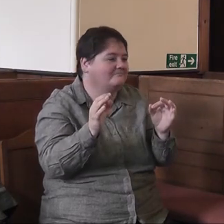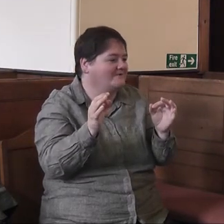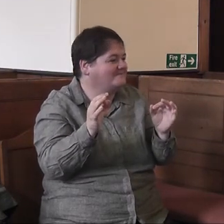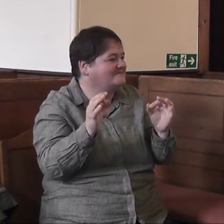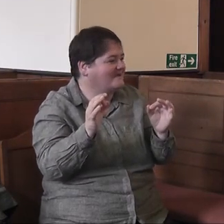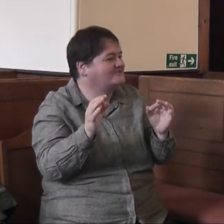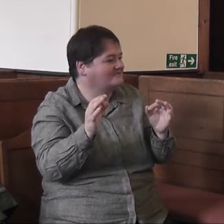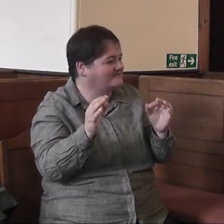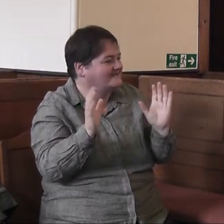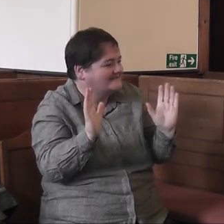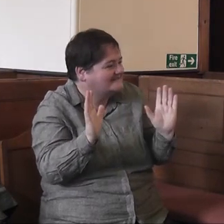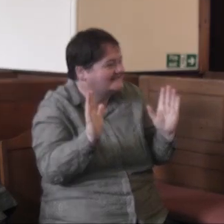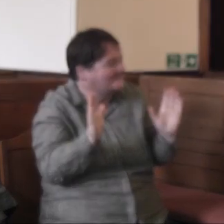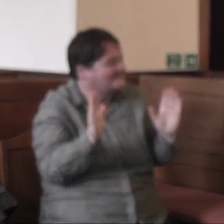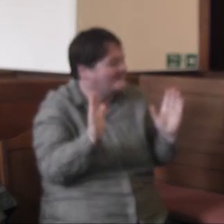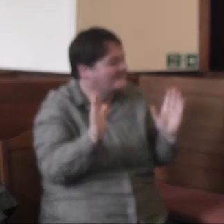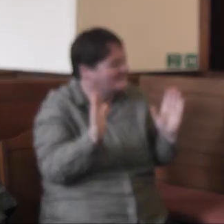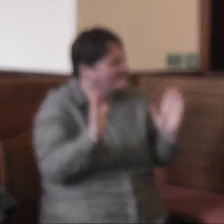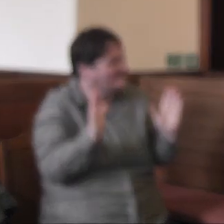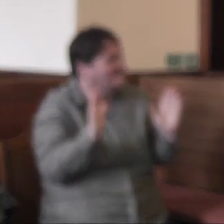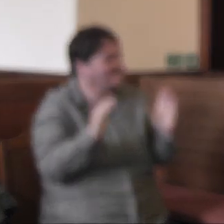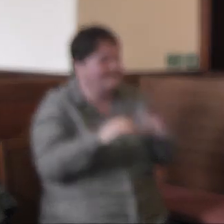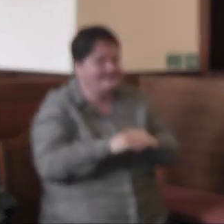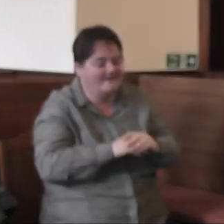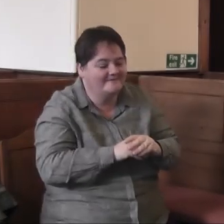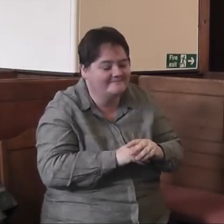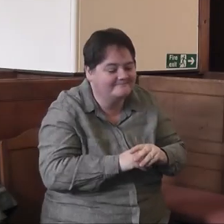maybe special, that this is something special.